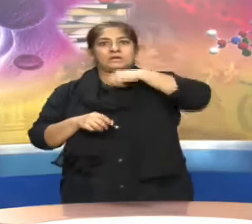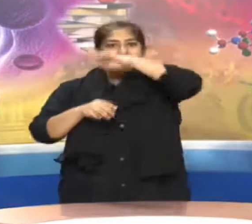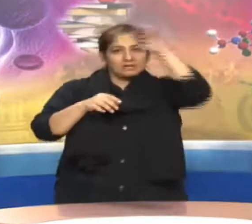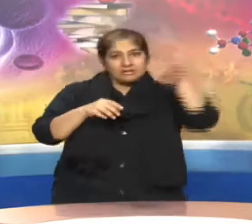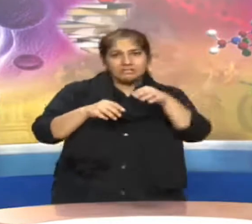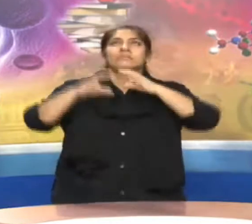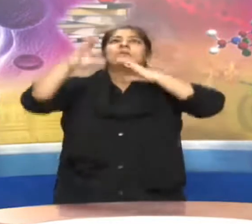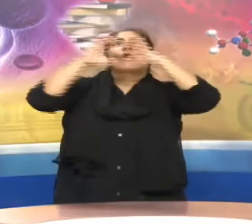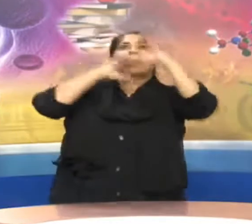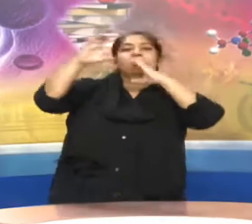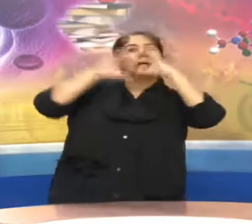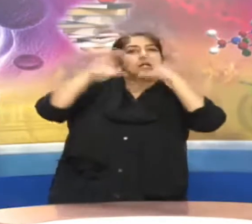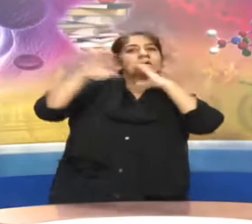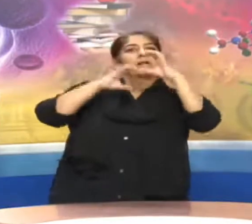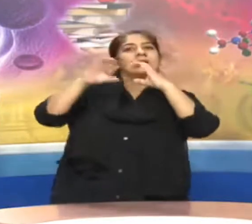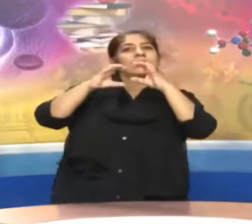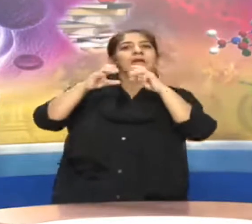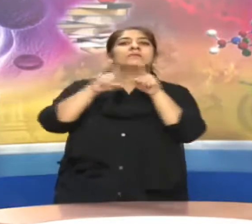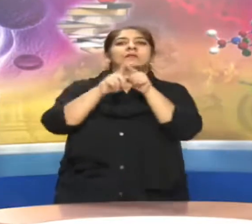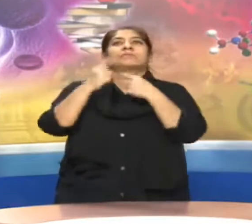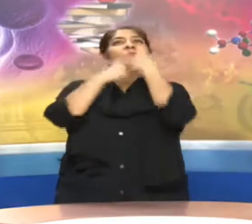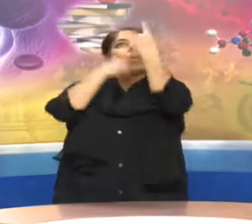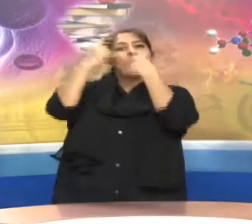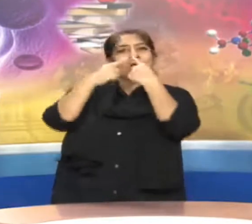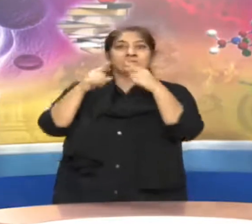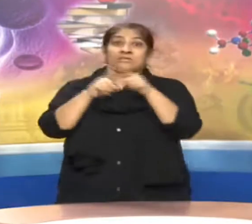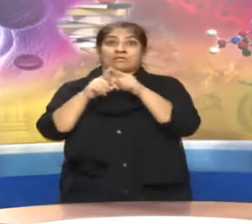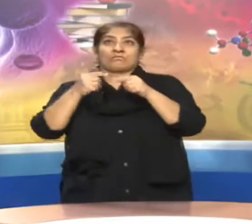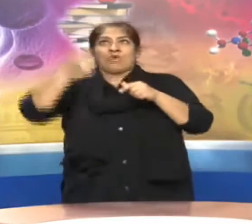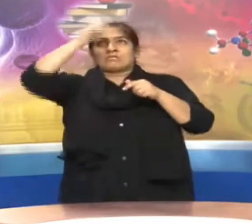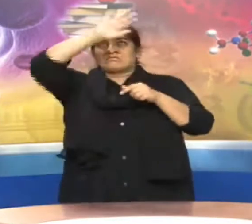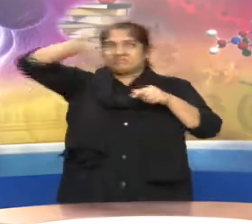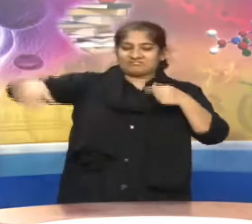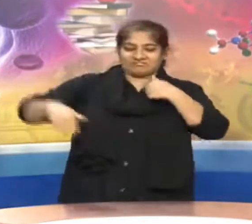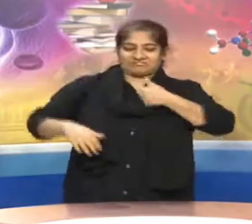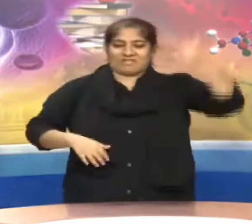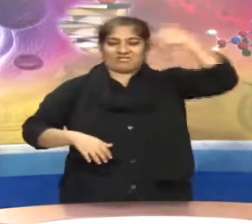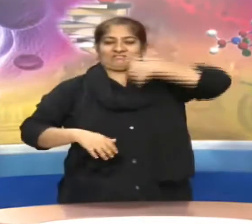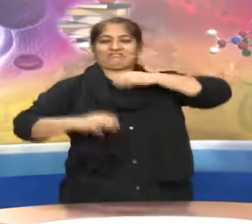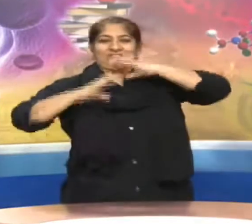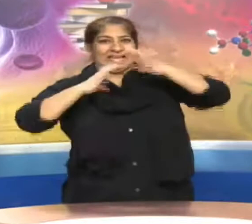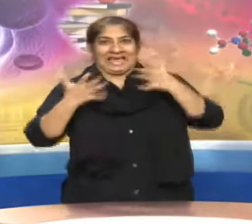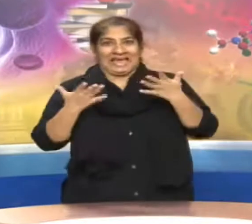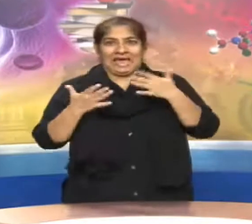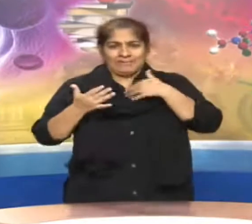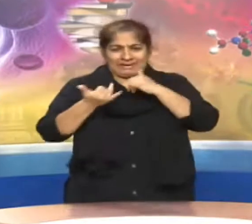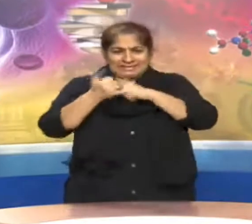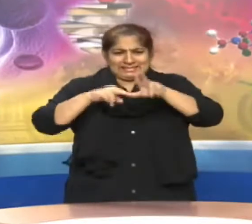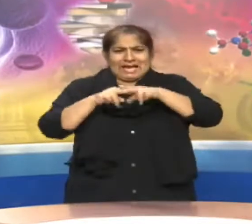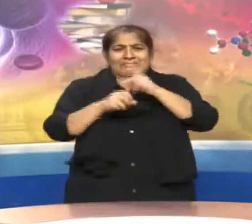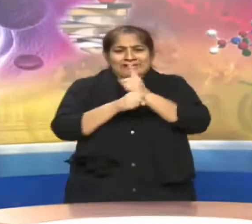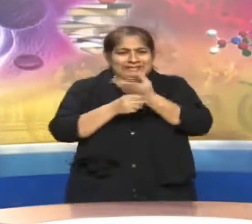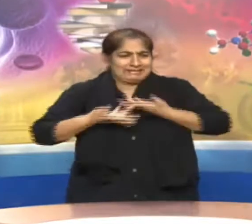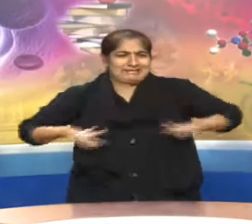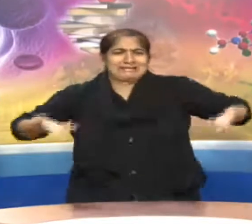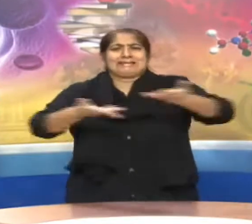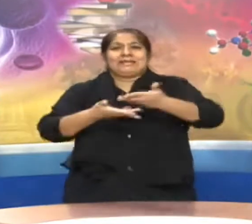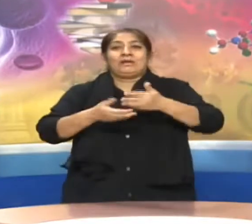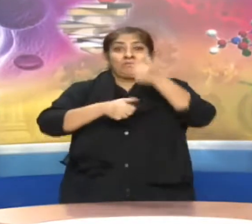In office, there is one senior person and there are some subordinates, and we communicate with